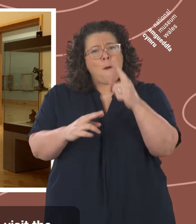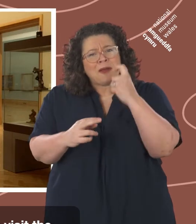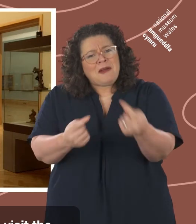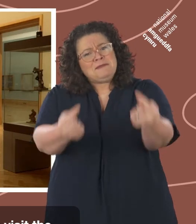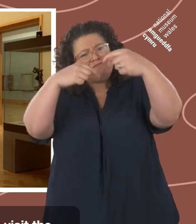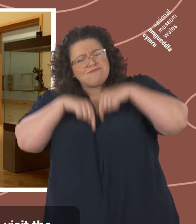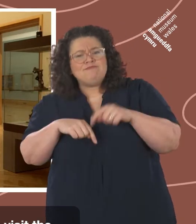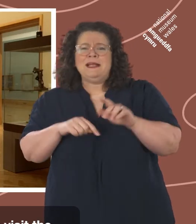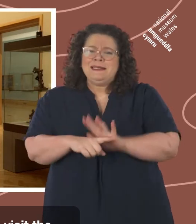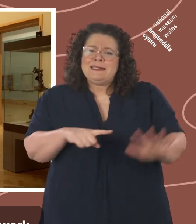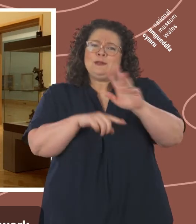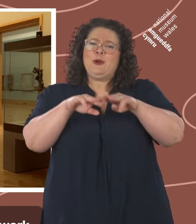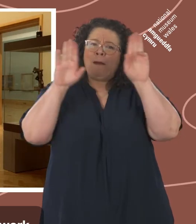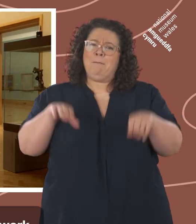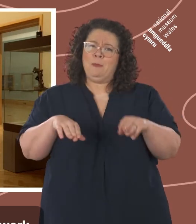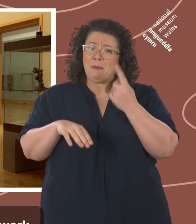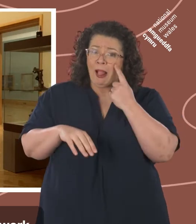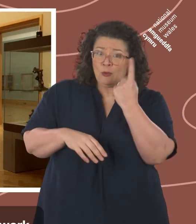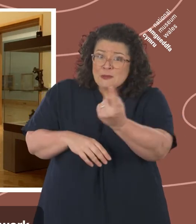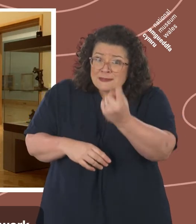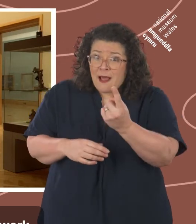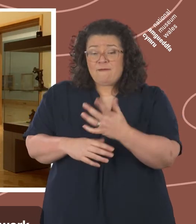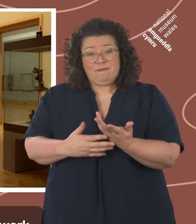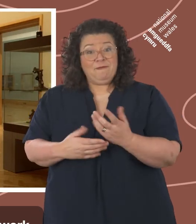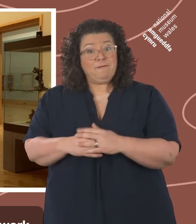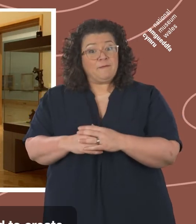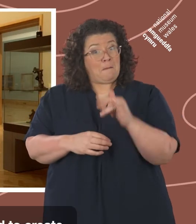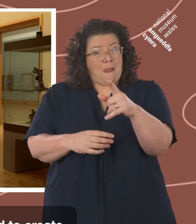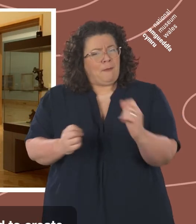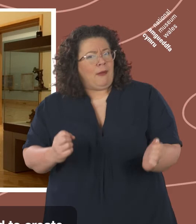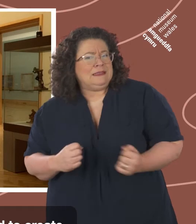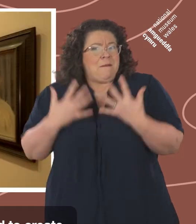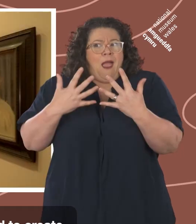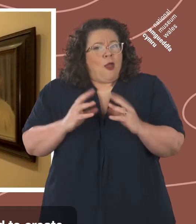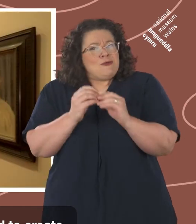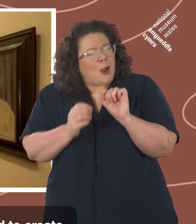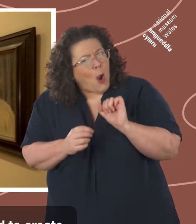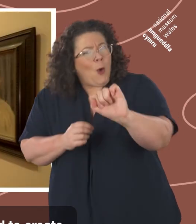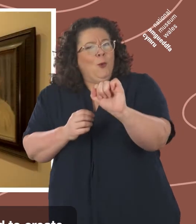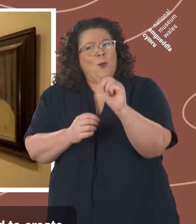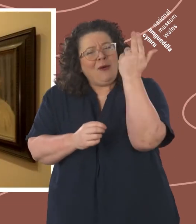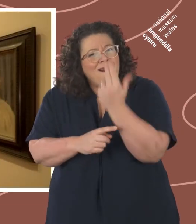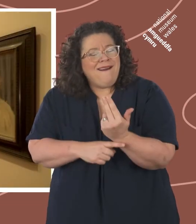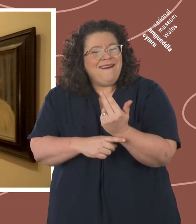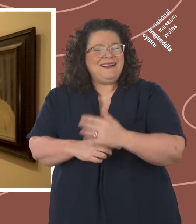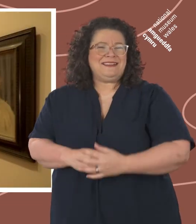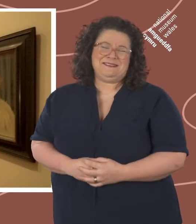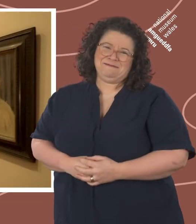that you can visit National Museum Cardiff one day to see all this artwork yourselves. Maybe you'll be inspired to create your own artwork.